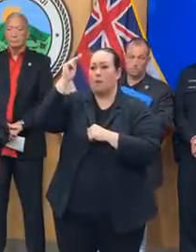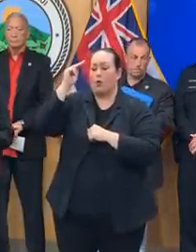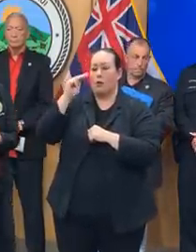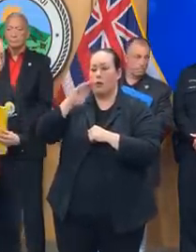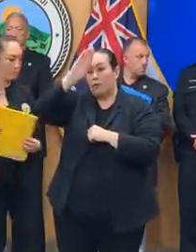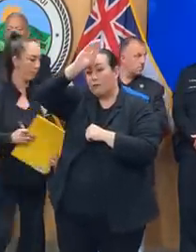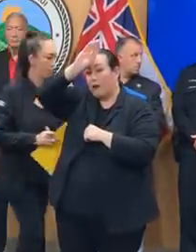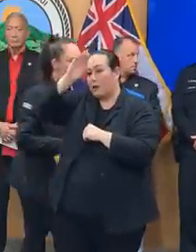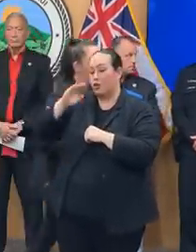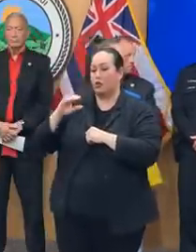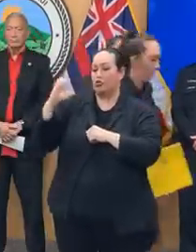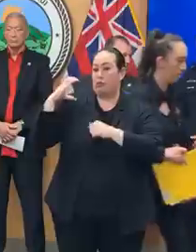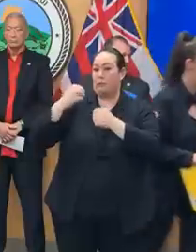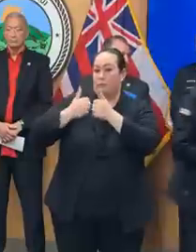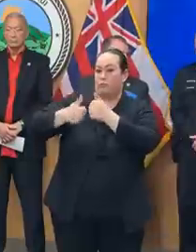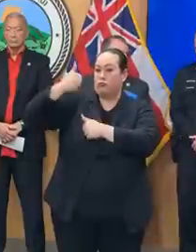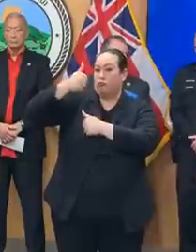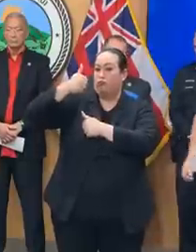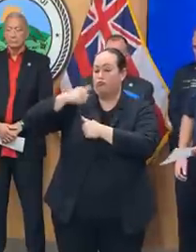Ventura.